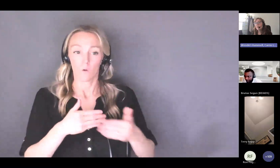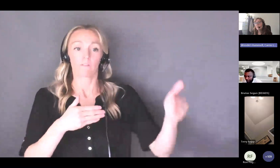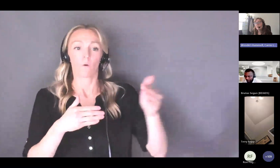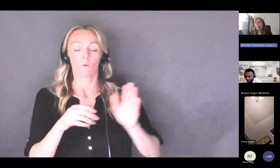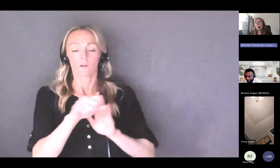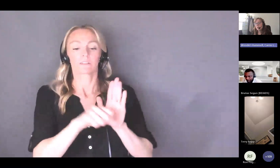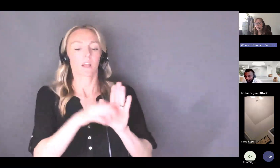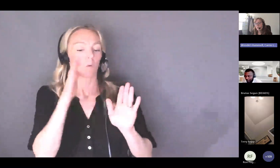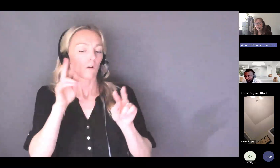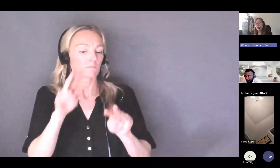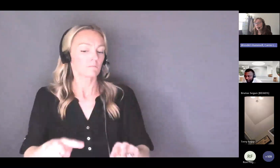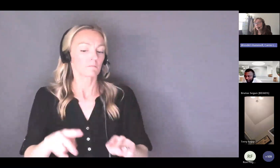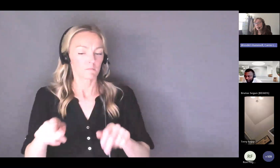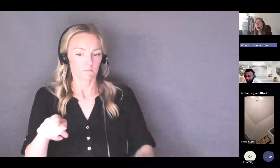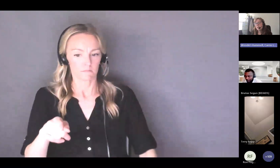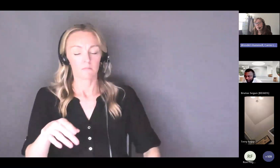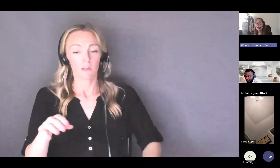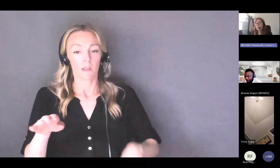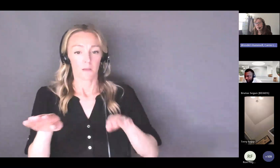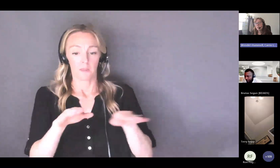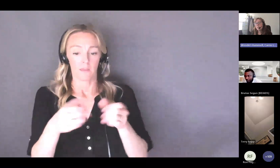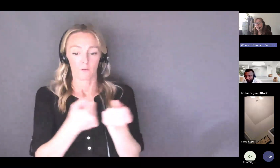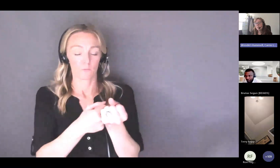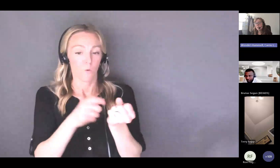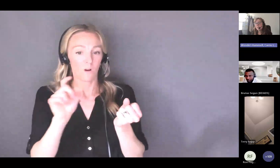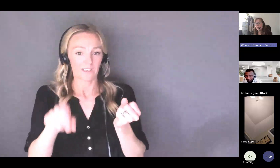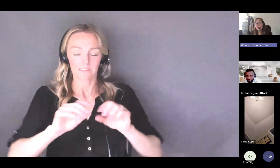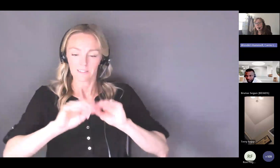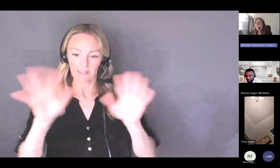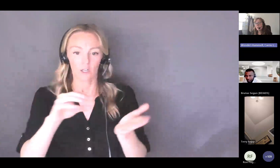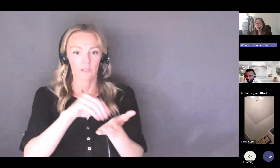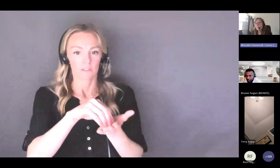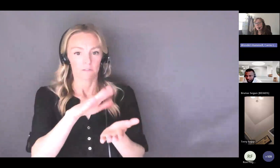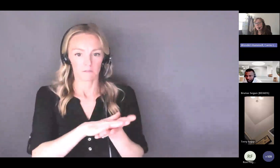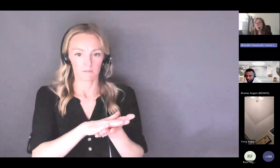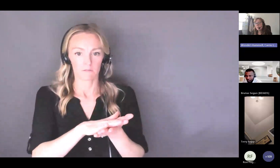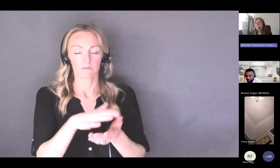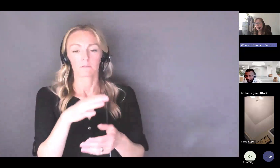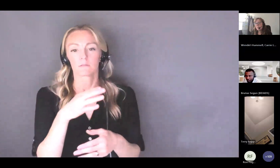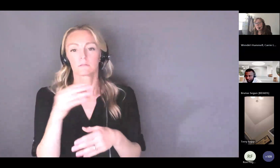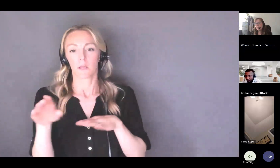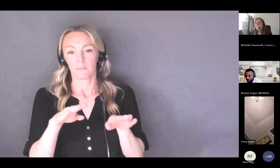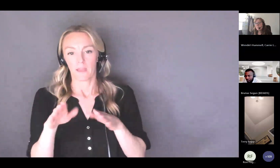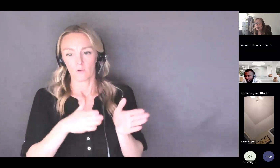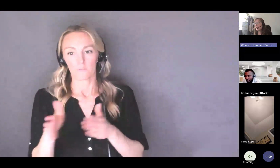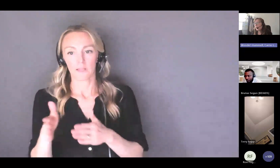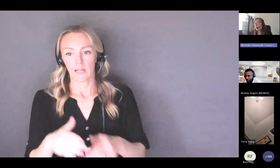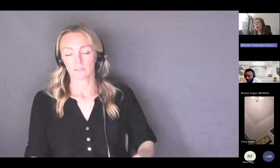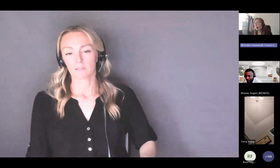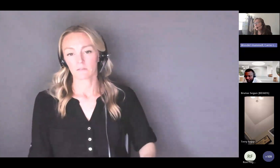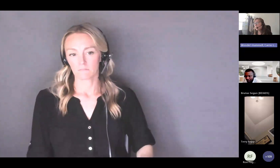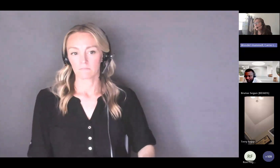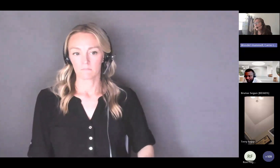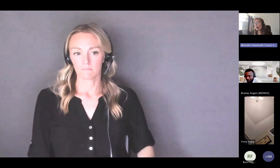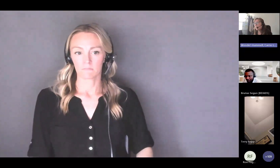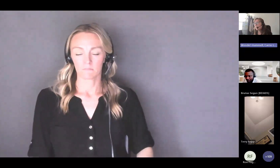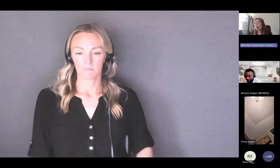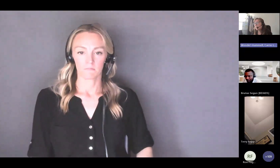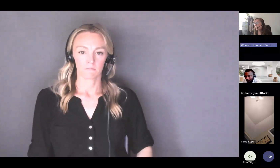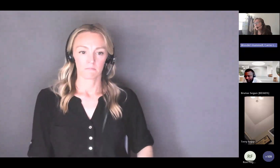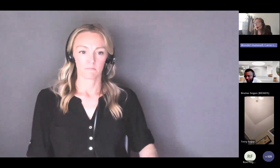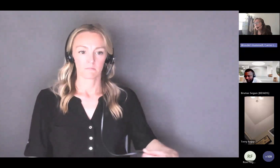that behavior support needs are clearly documented in PCSPs and behavior plans. And then